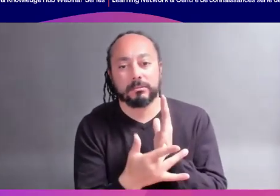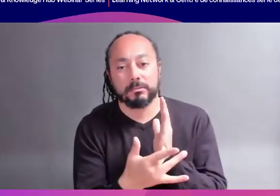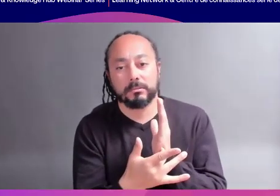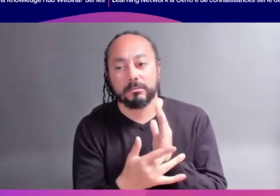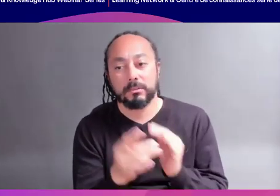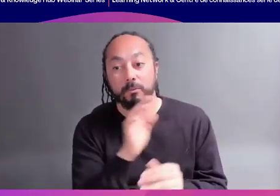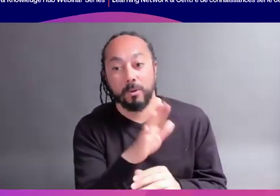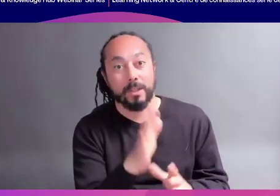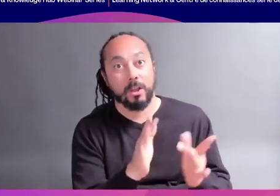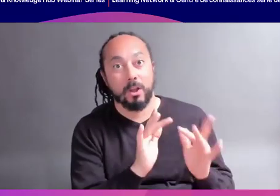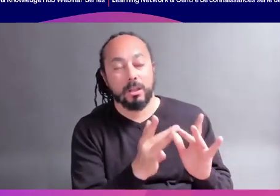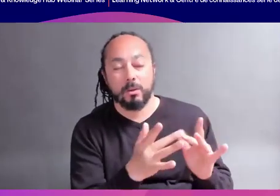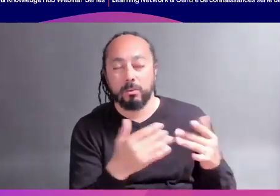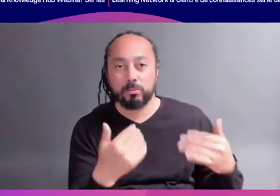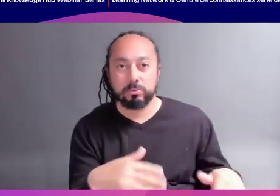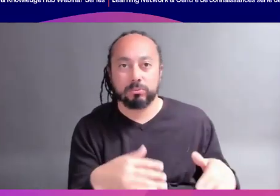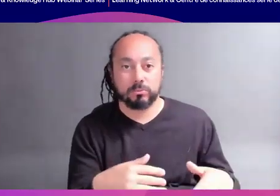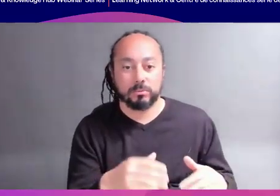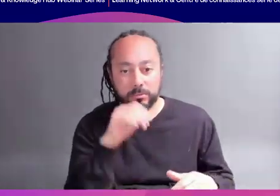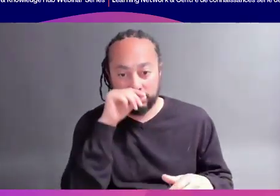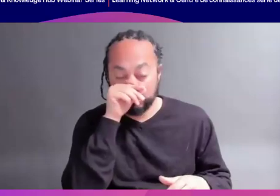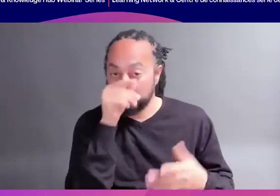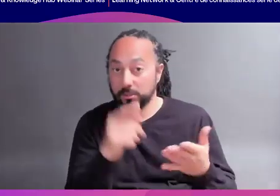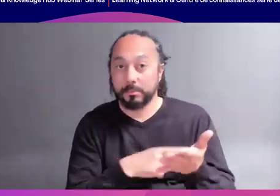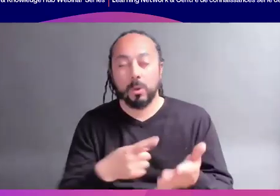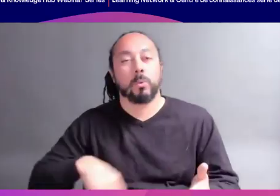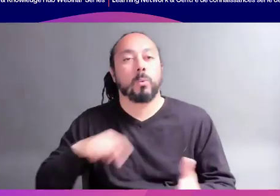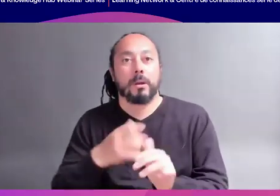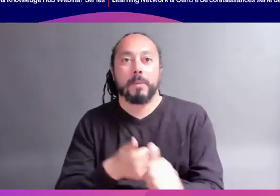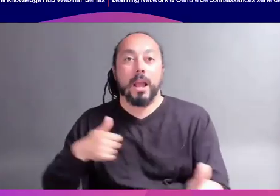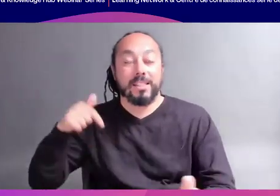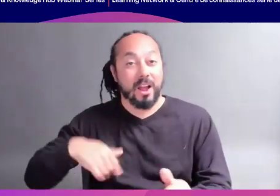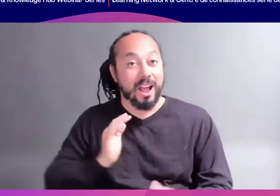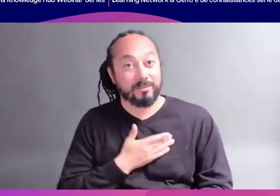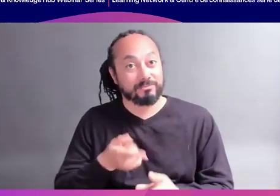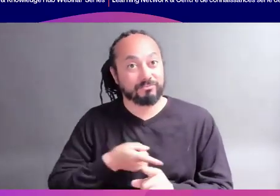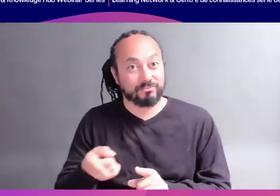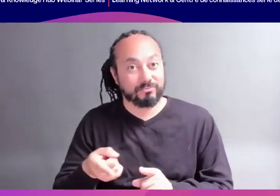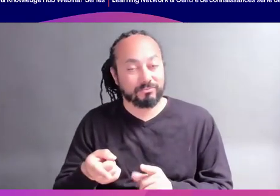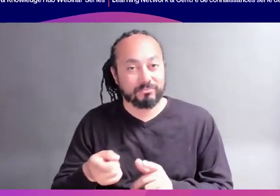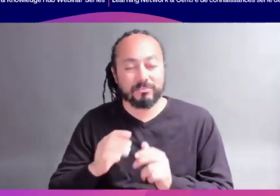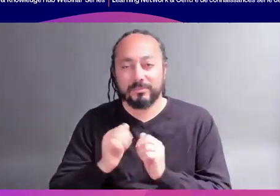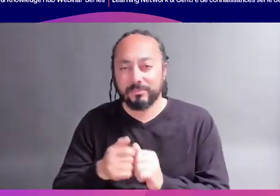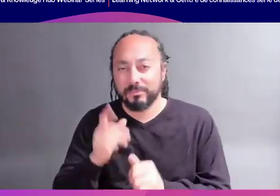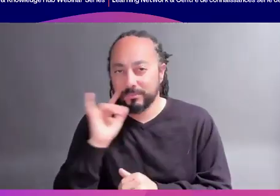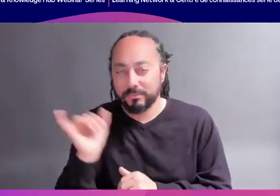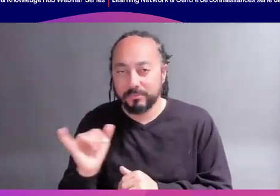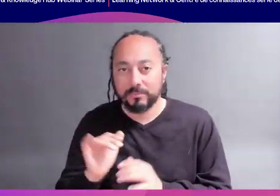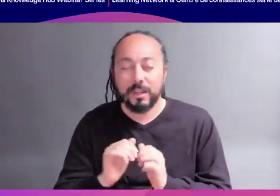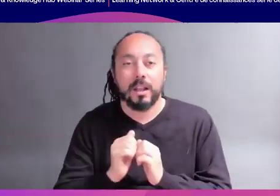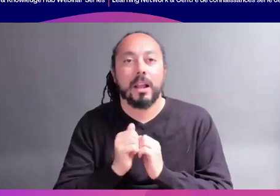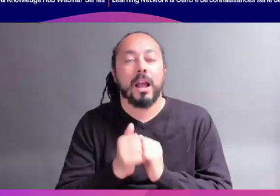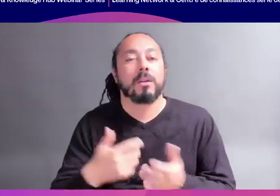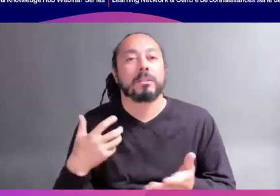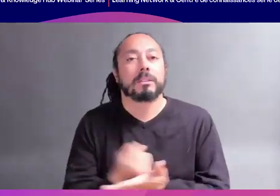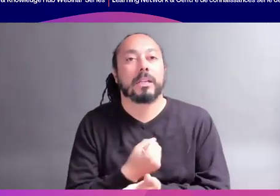like, how are we, in some ways we're very behind as a sector, and how are we going to leverage in ways that